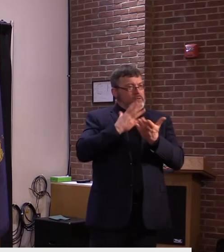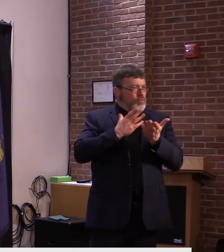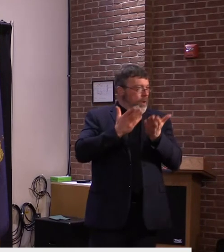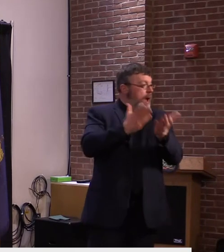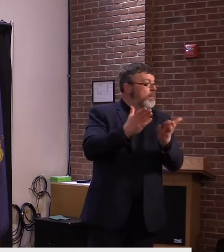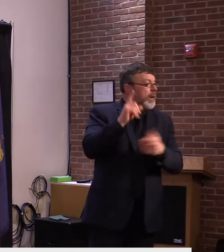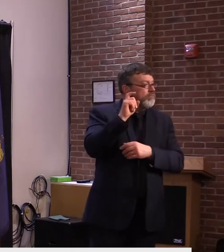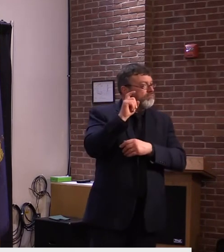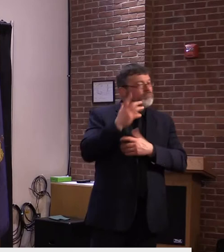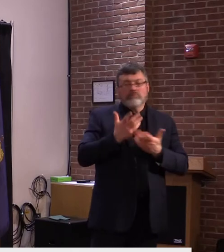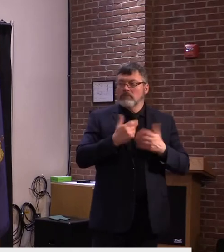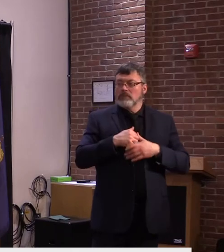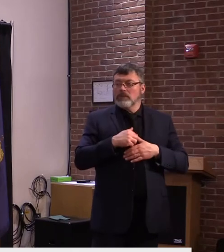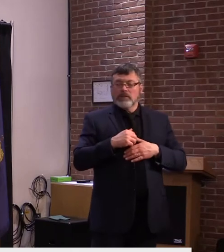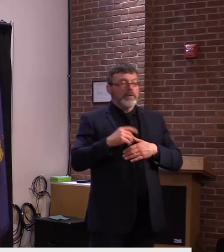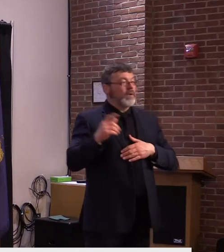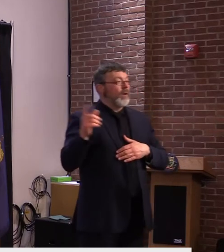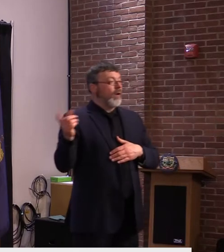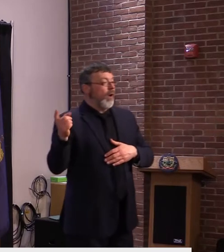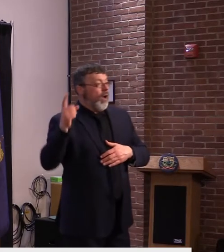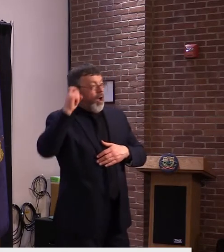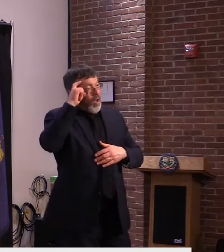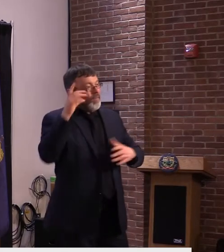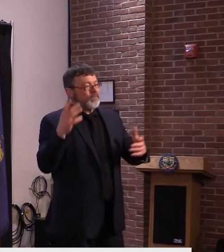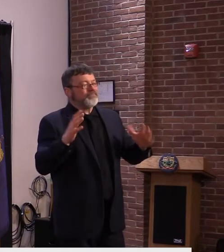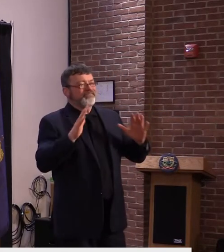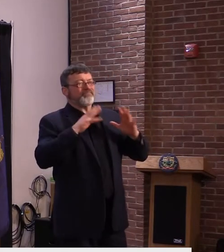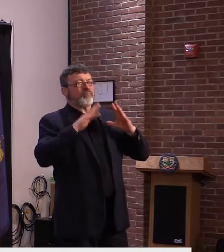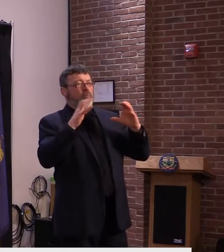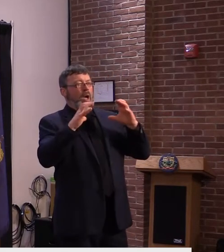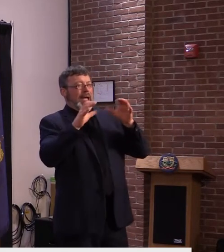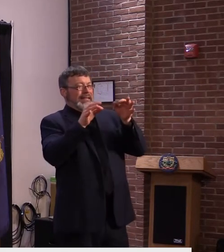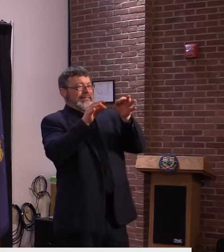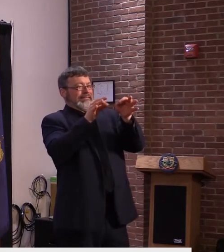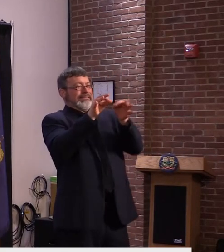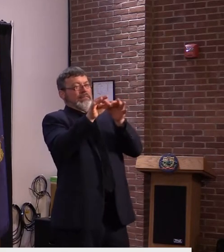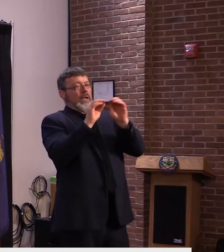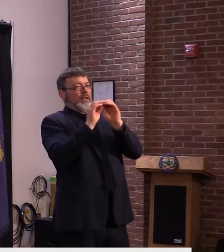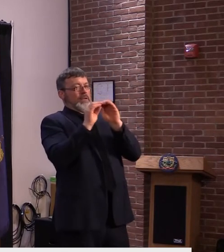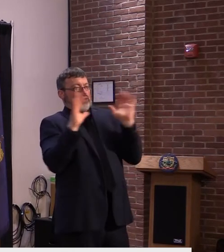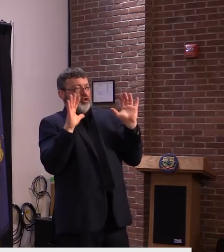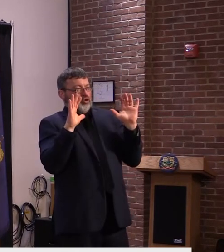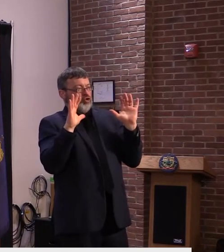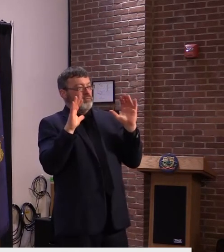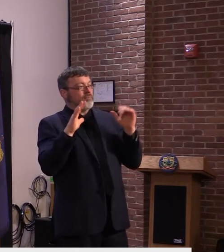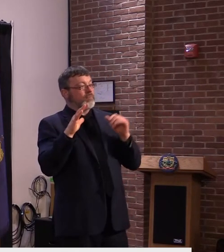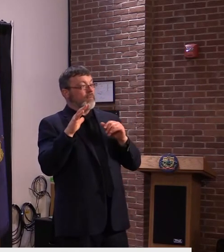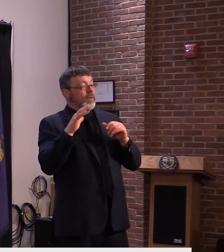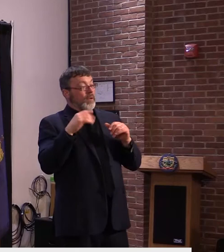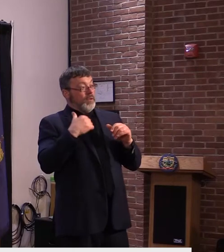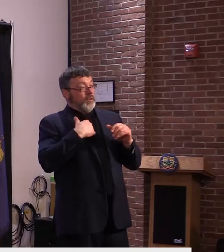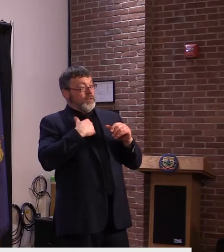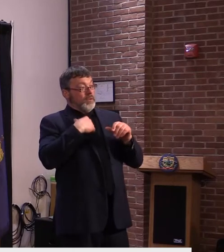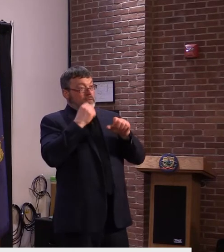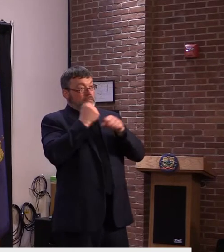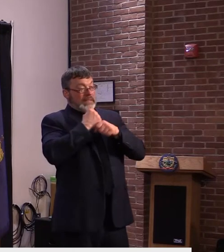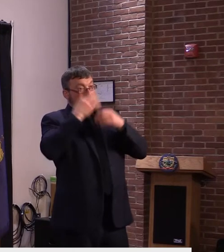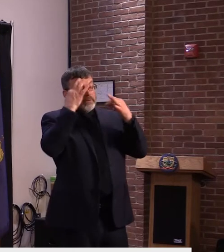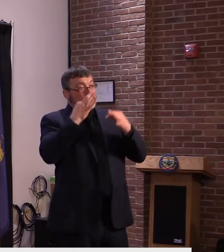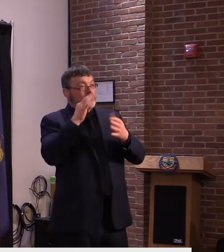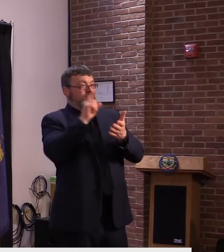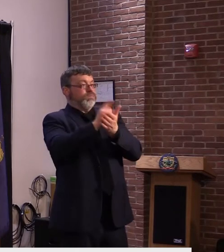Yeah, I might clarify that throughout, since we made that decision, we week in, week out, we've been talking